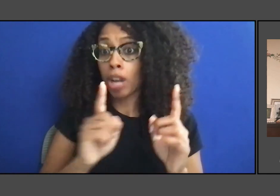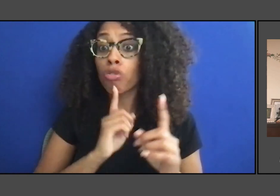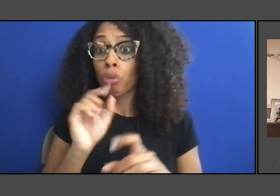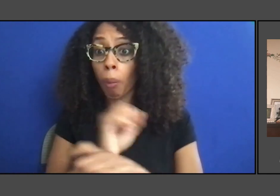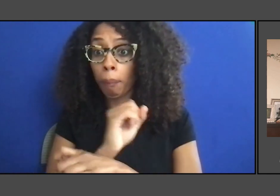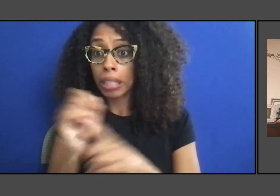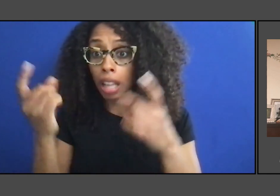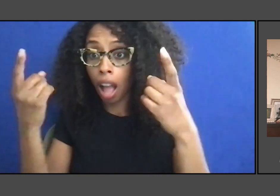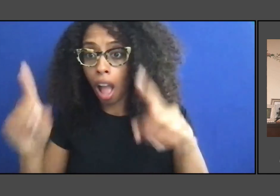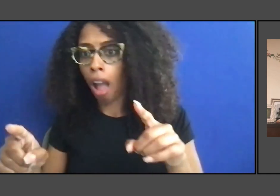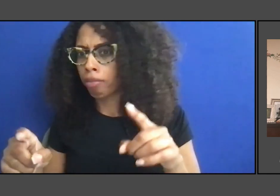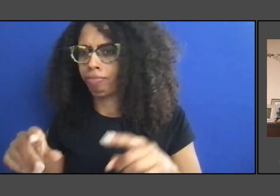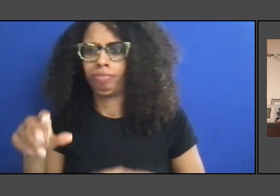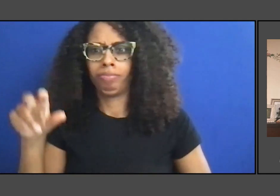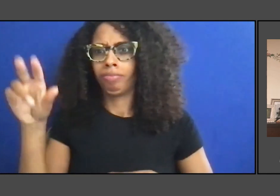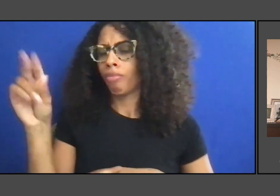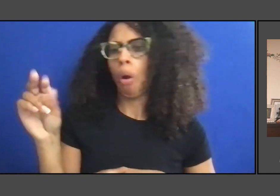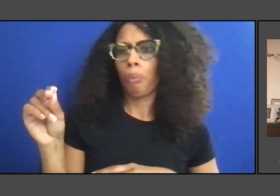think um,